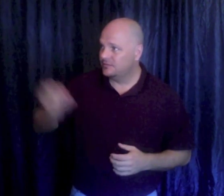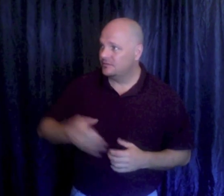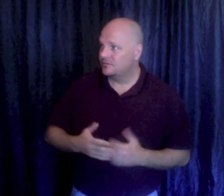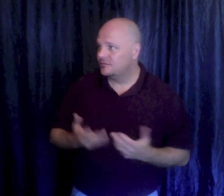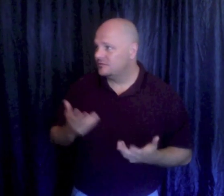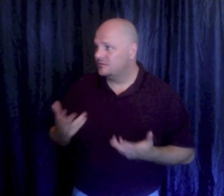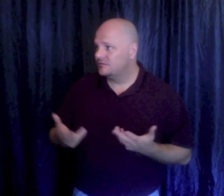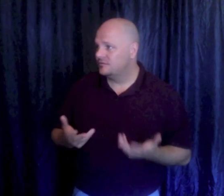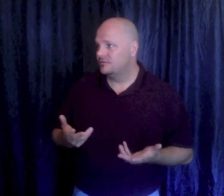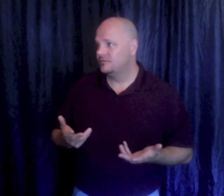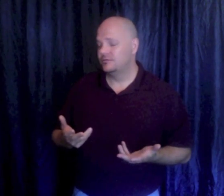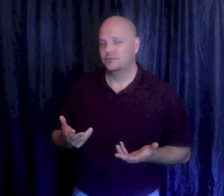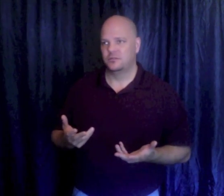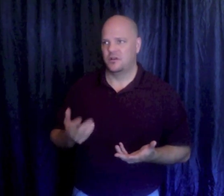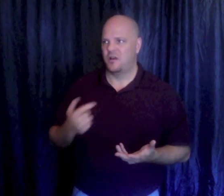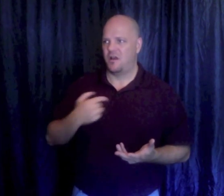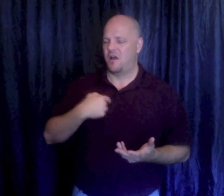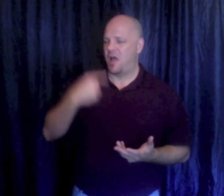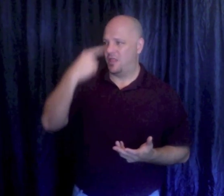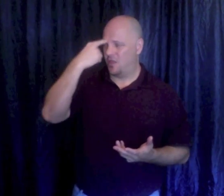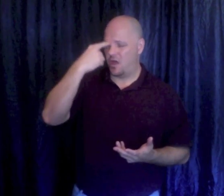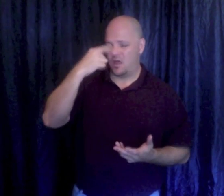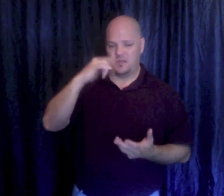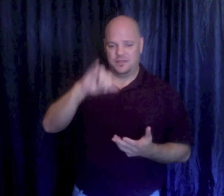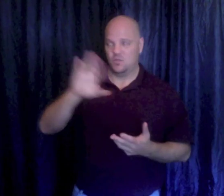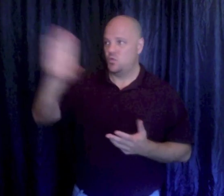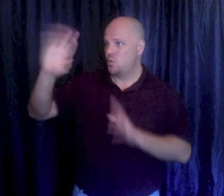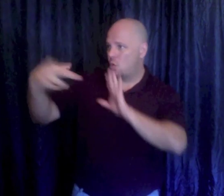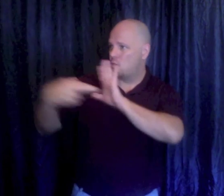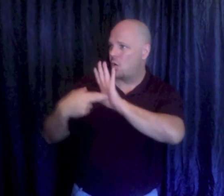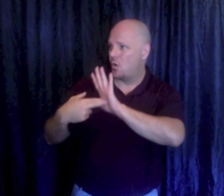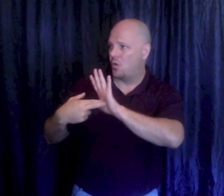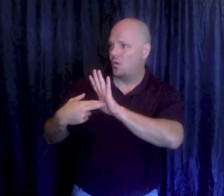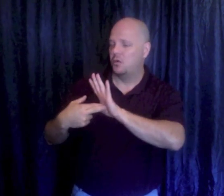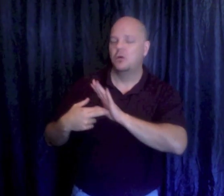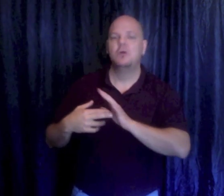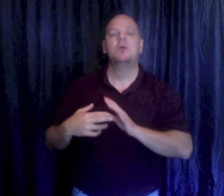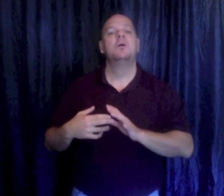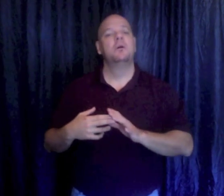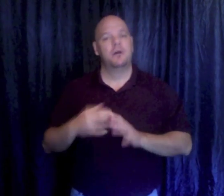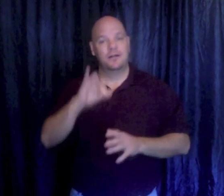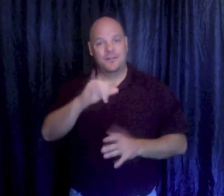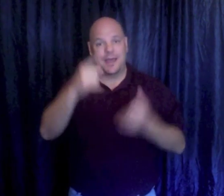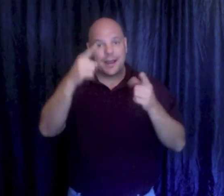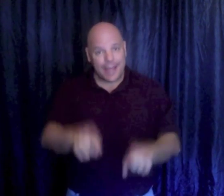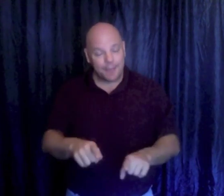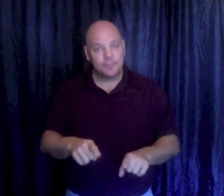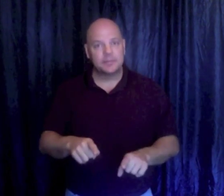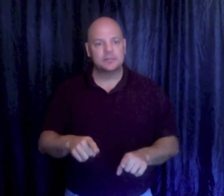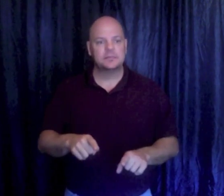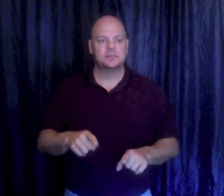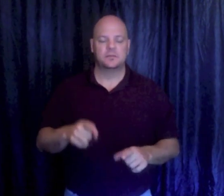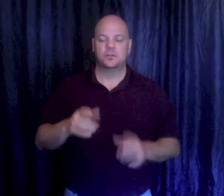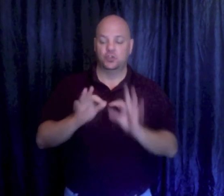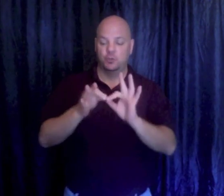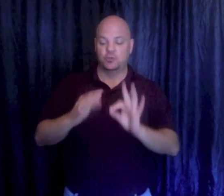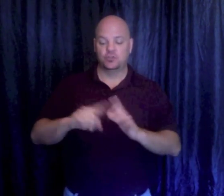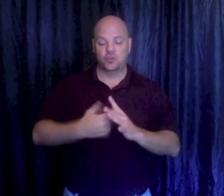I thought that was your role. So that's where interpreters feel, that's where you crossed